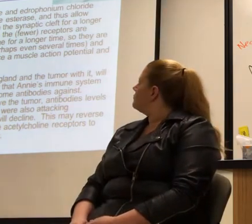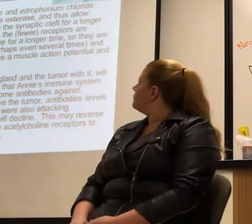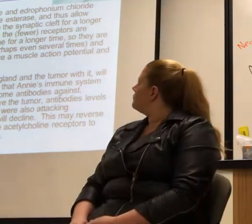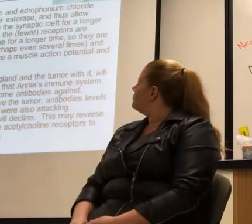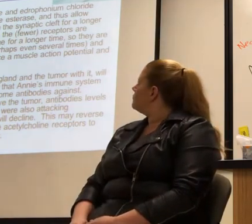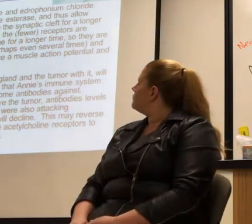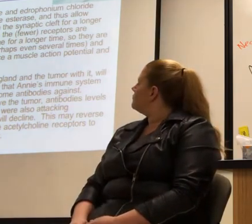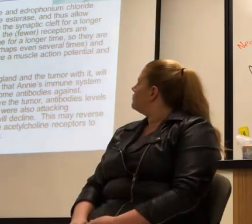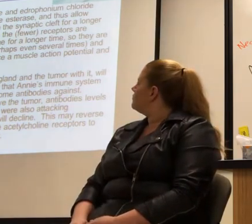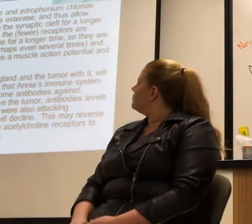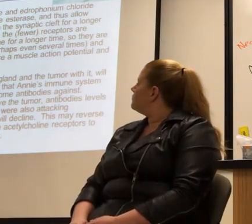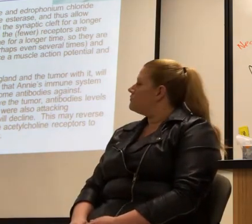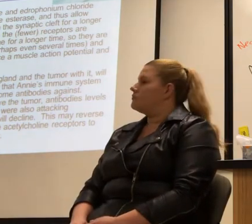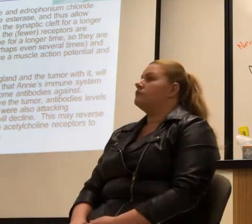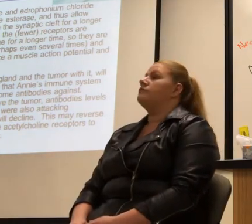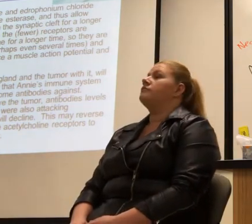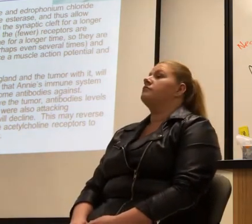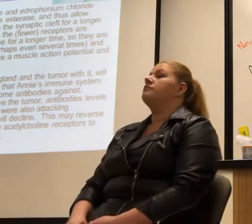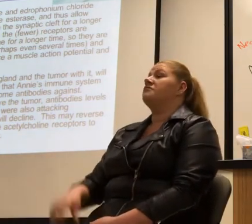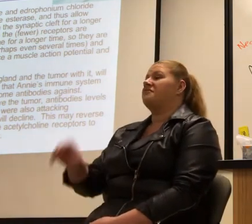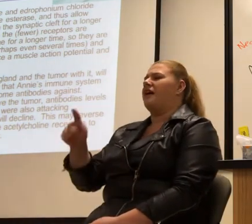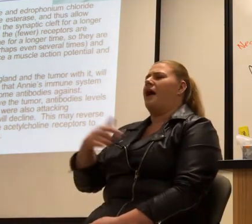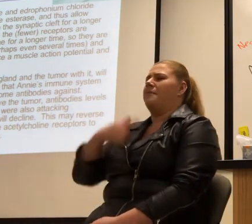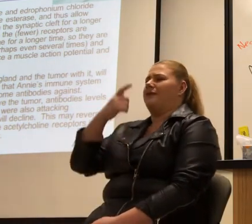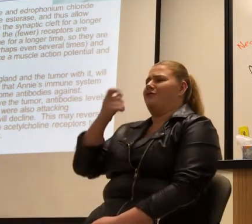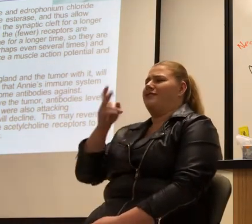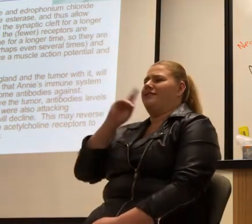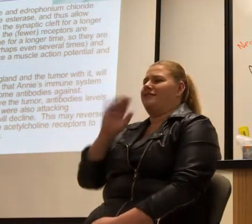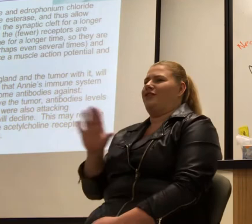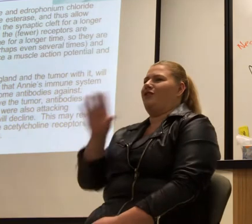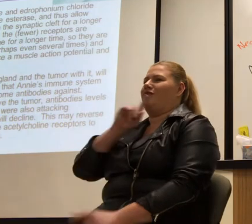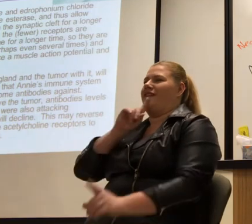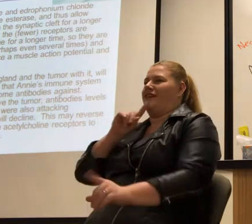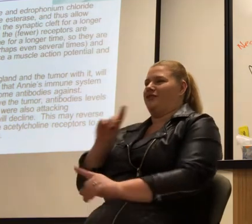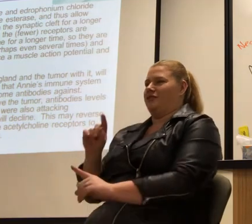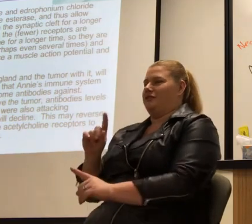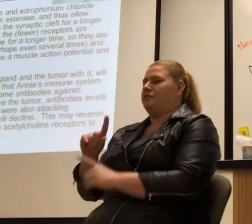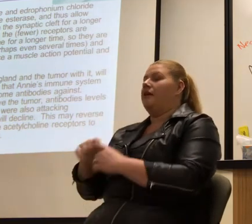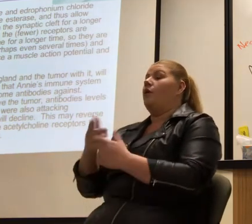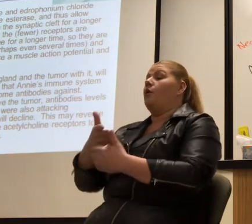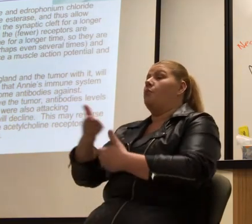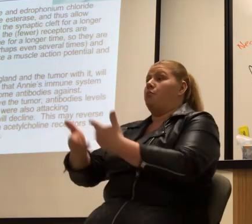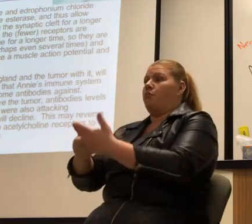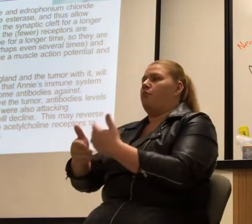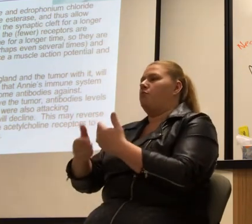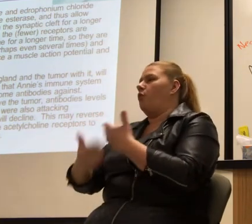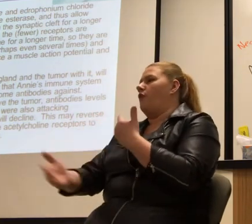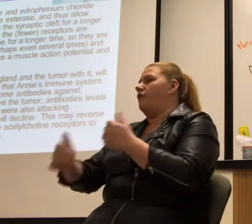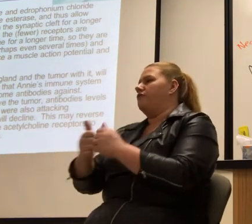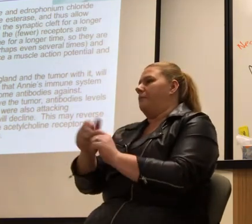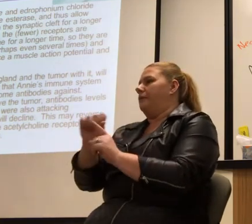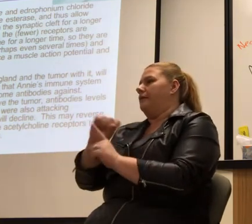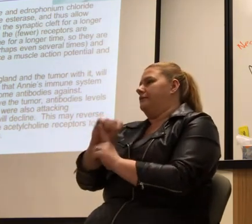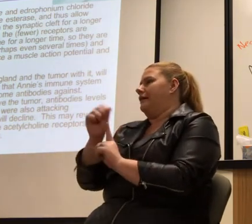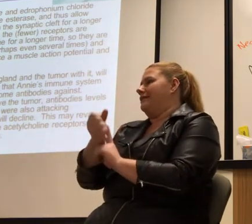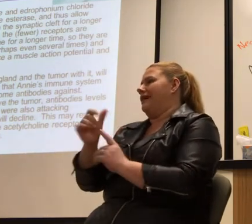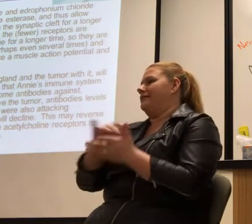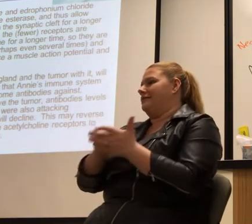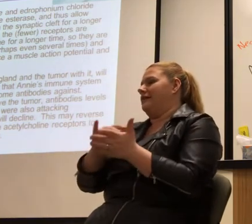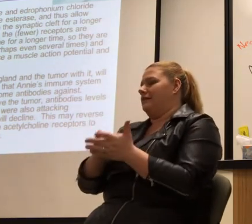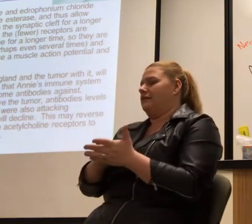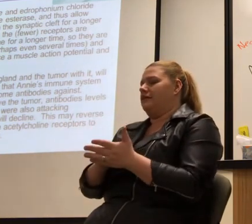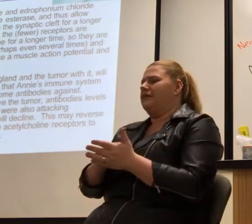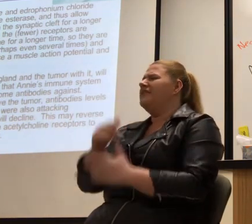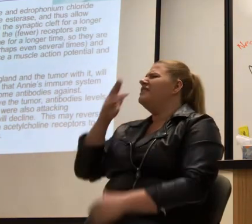All right. I'll be interested to see what you put. Well, we're going to move on from the case study. Before I do, it's funny,